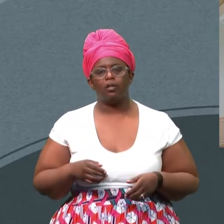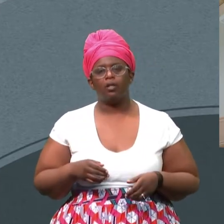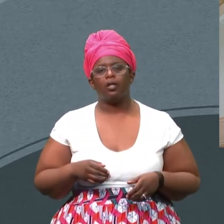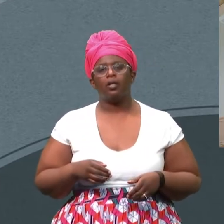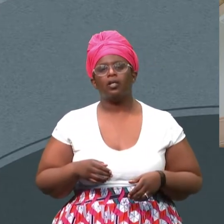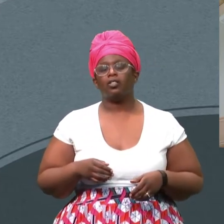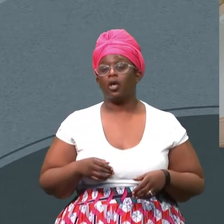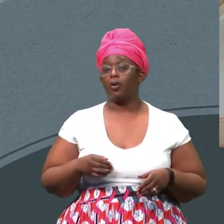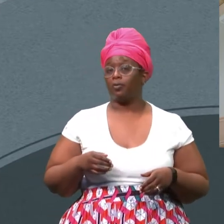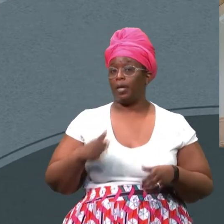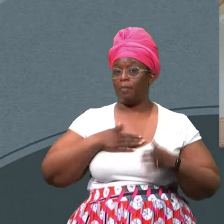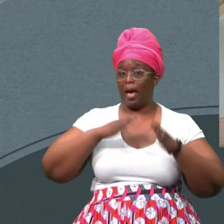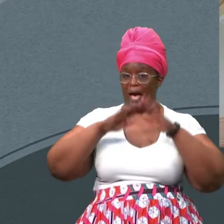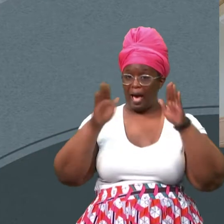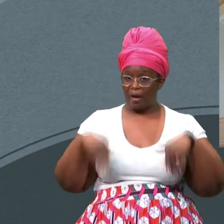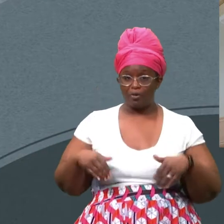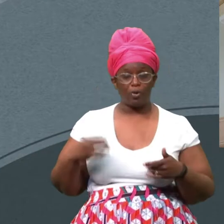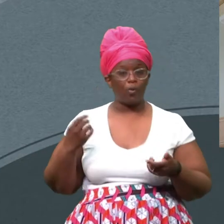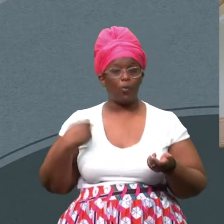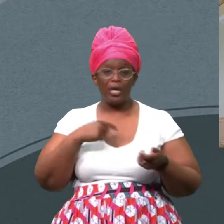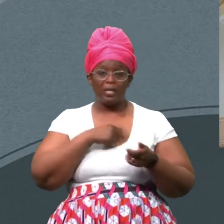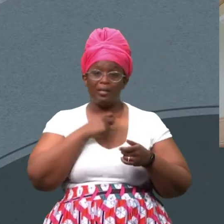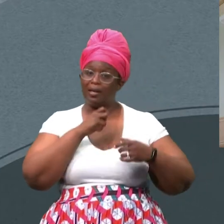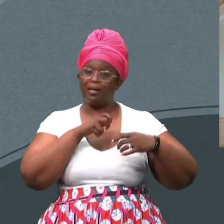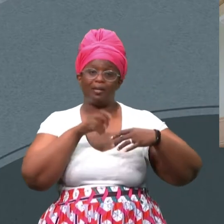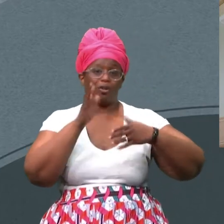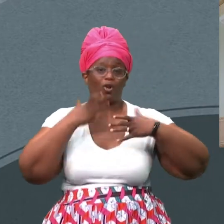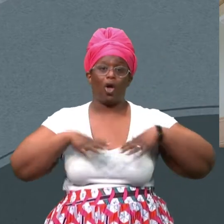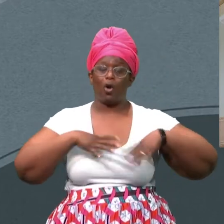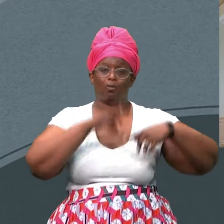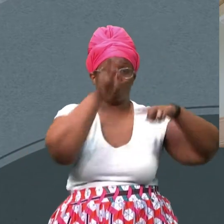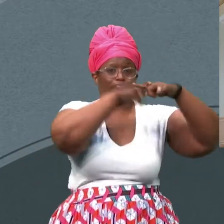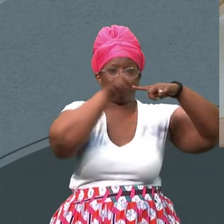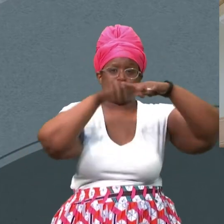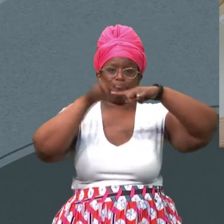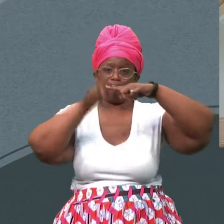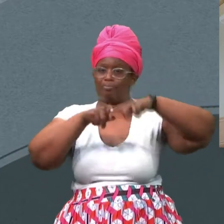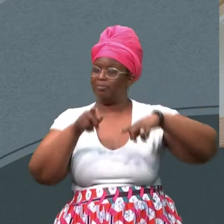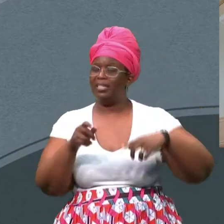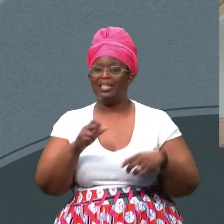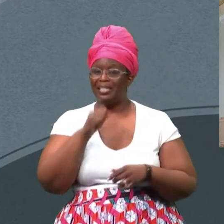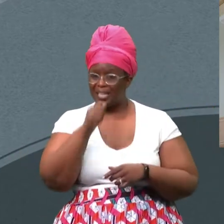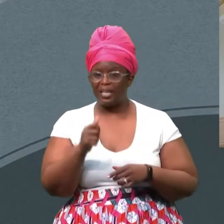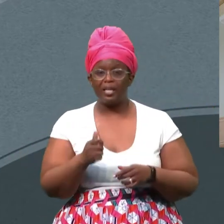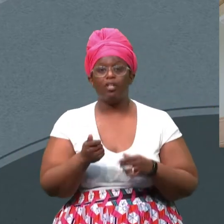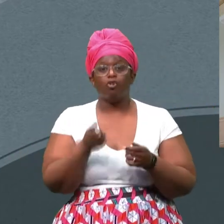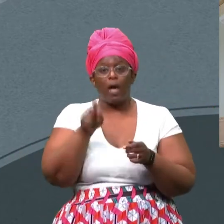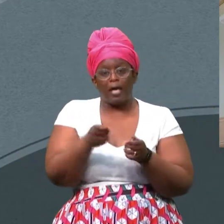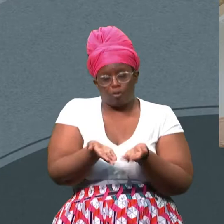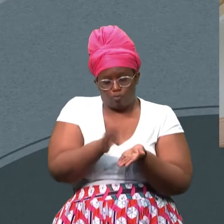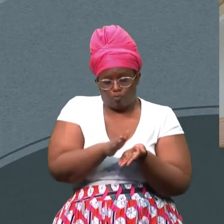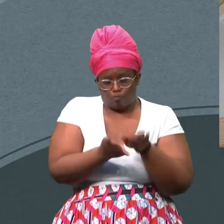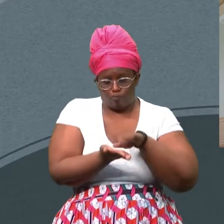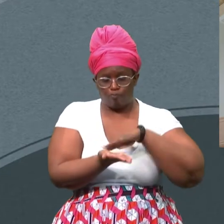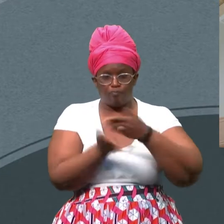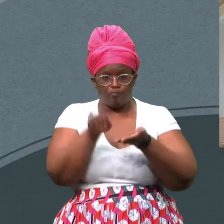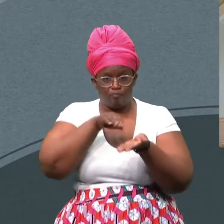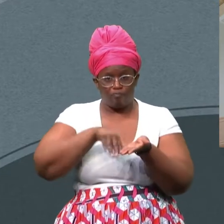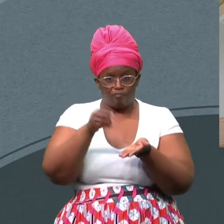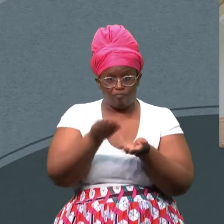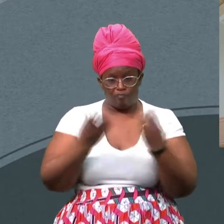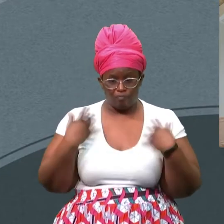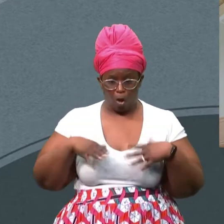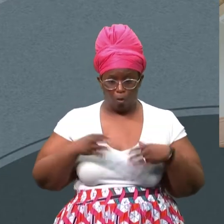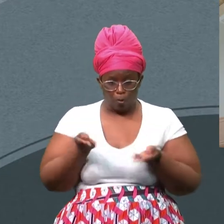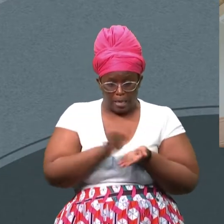up stuff in the closet. You folded everything. You folded your shirts. You folded your pants. It wasn't no hanging room. It was just a closet with some